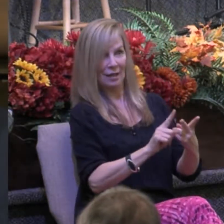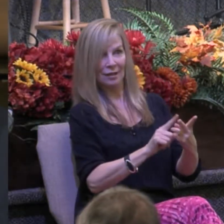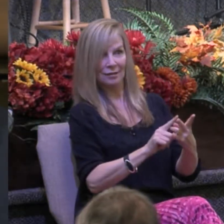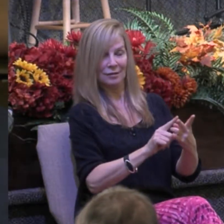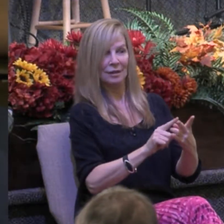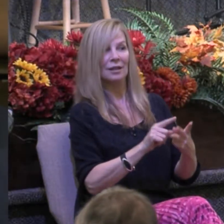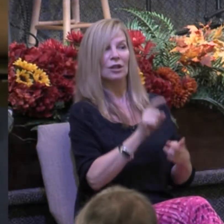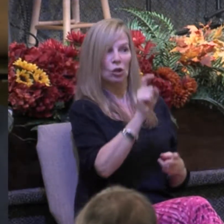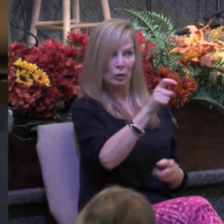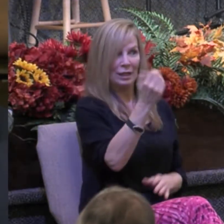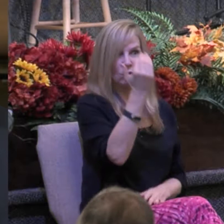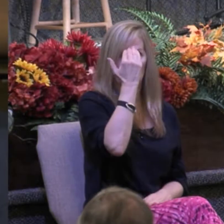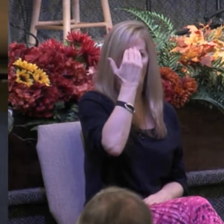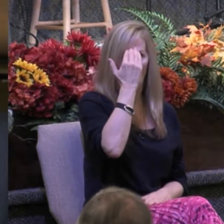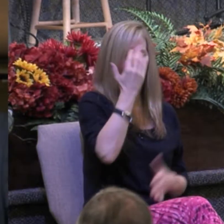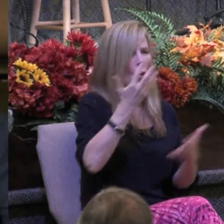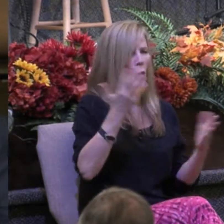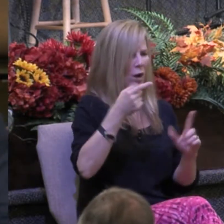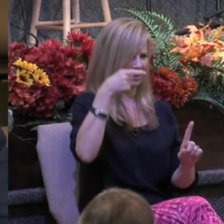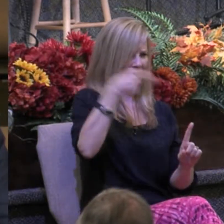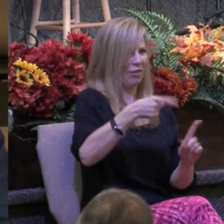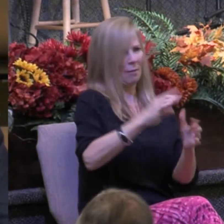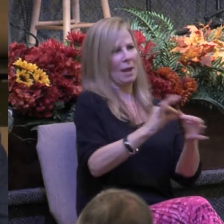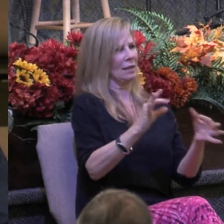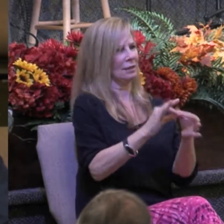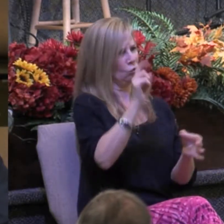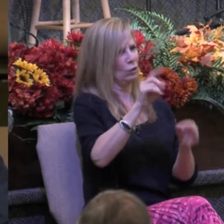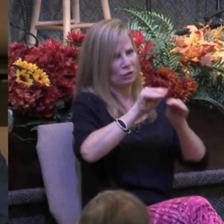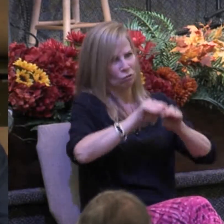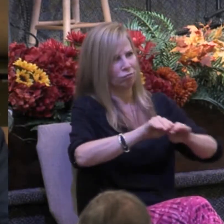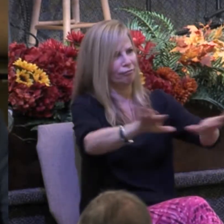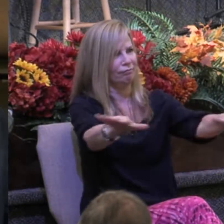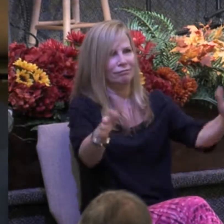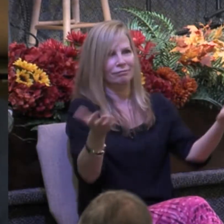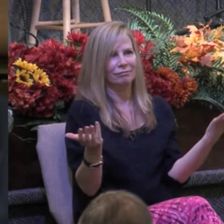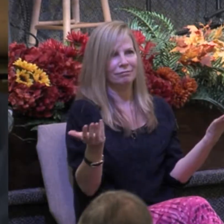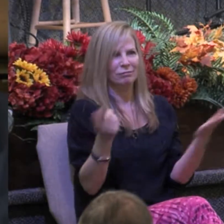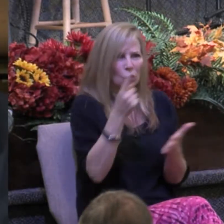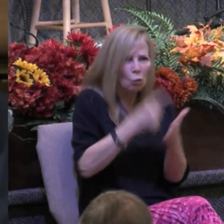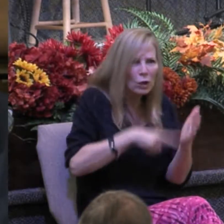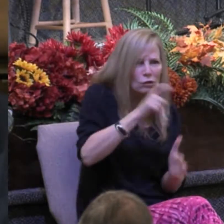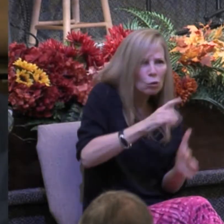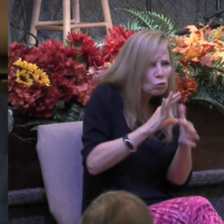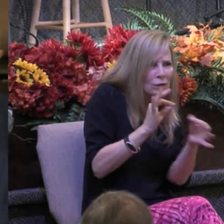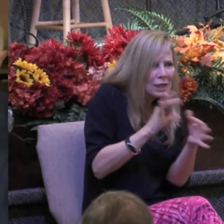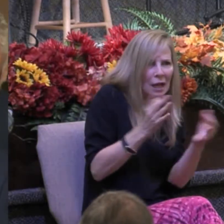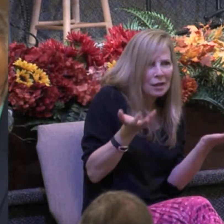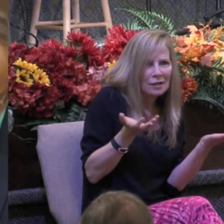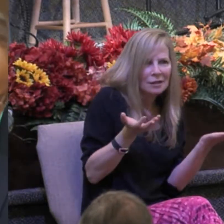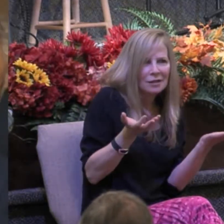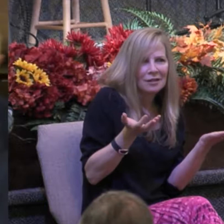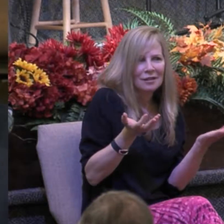him, they needed to know the content of their message. They needed to know what they were supposed to say. And so we read,